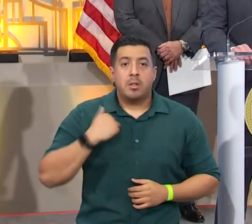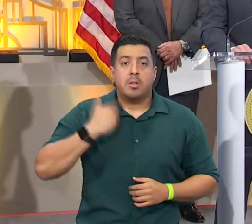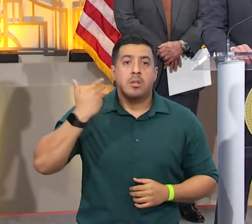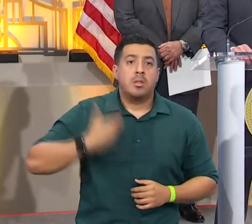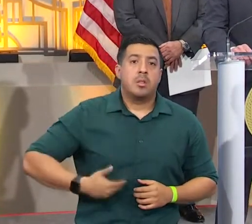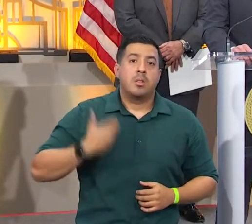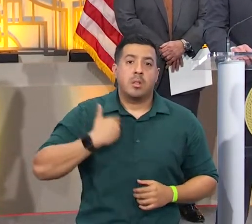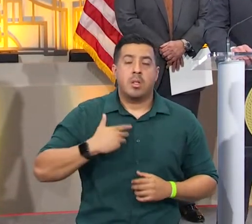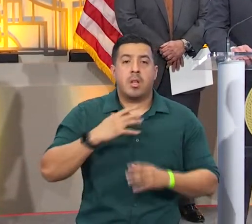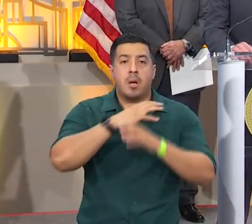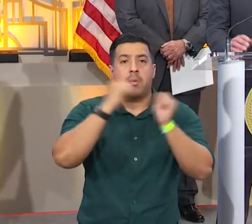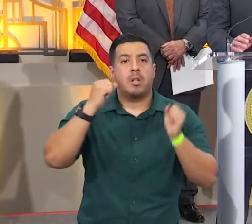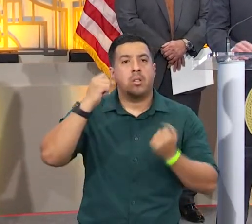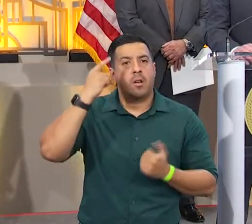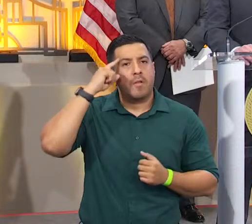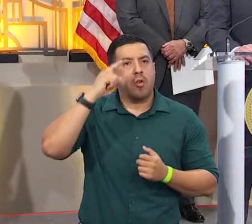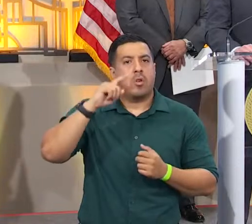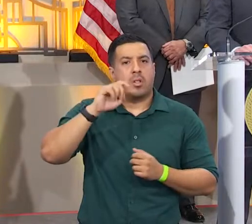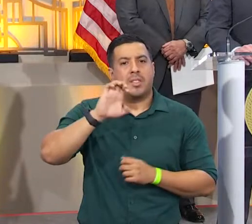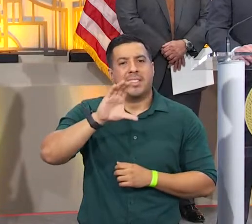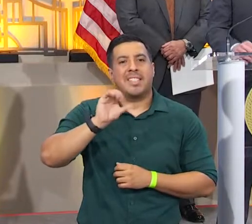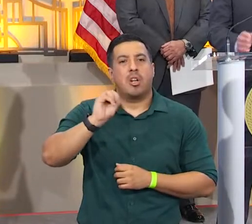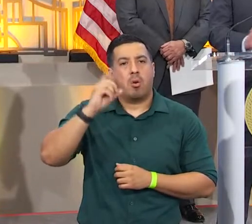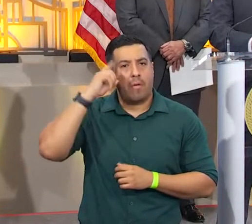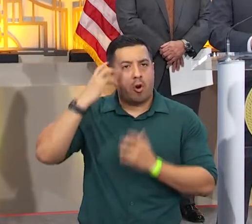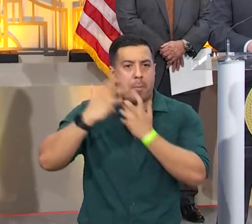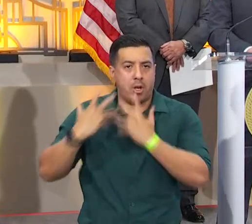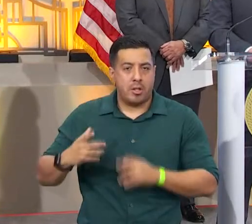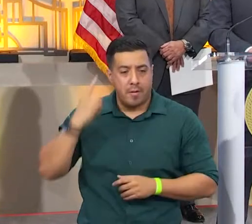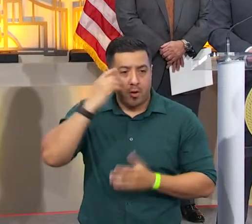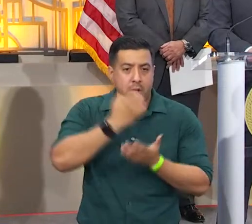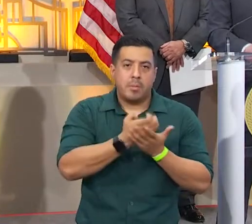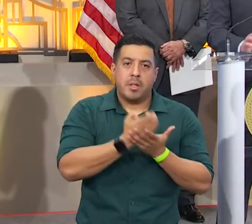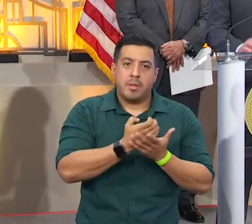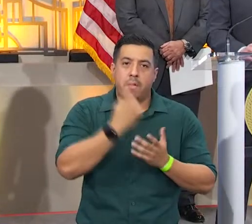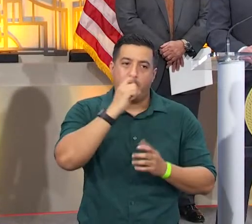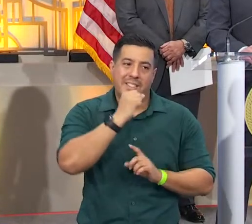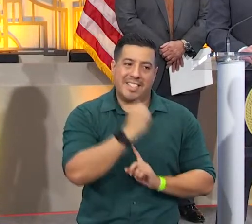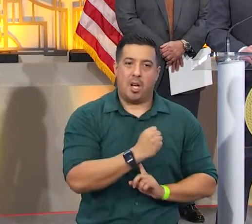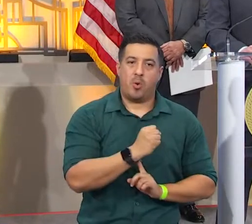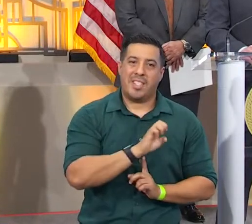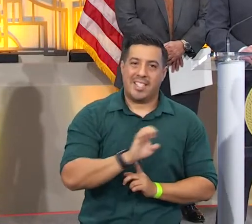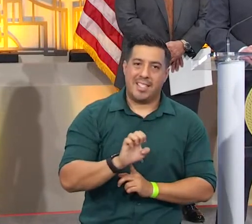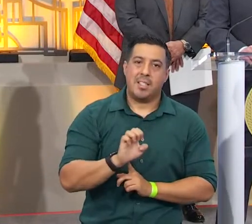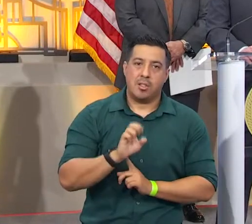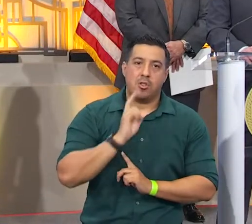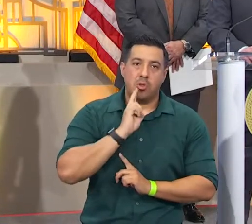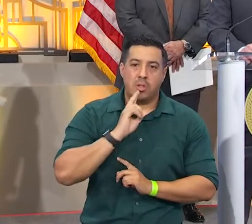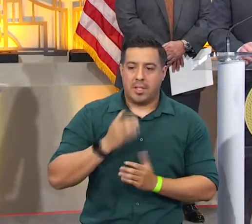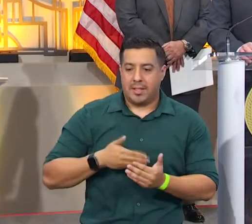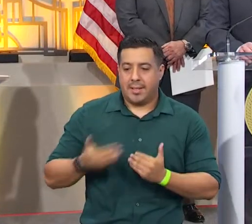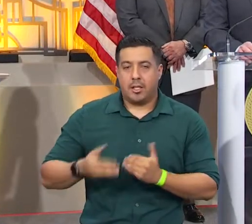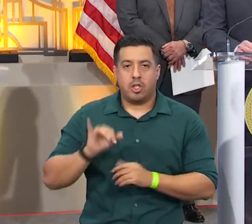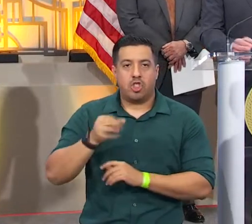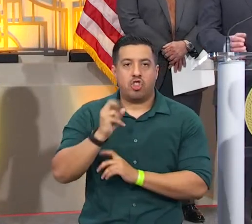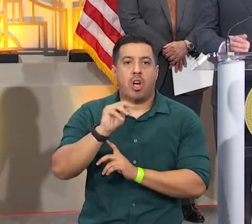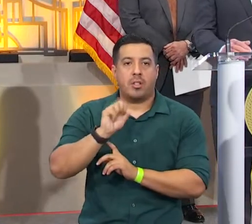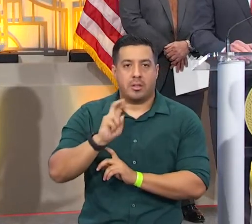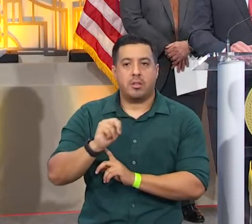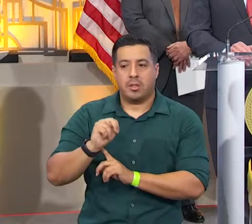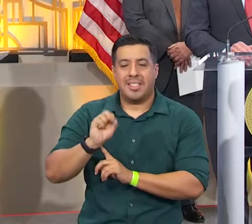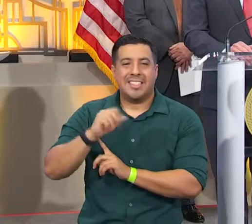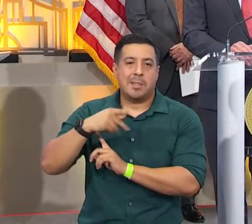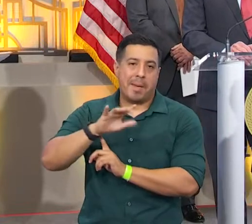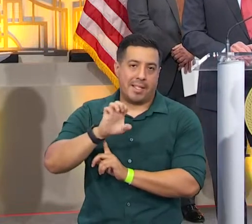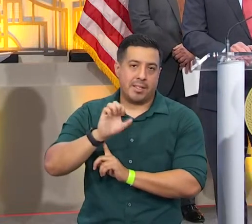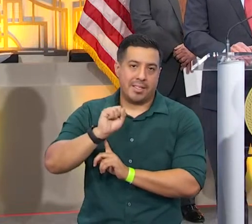Bay Area Houston Economic Partnership, an economic development organization just in Southeast Houston, right across the street from the NASA Johnson Space Center. On